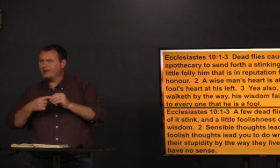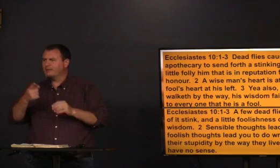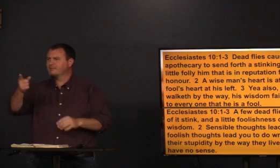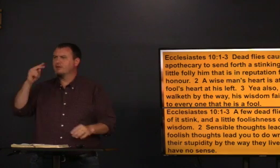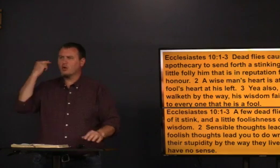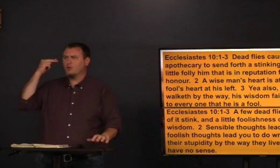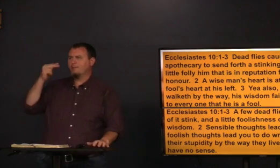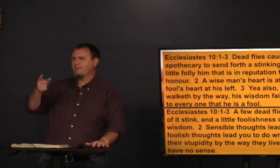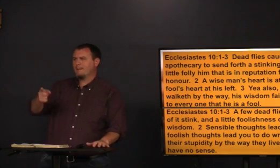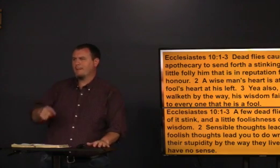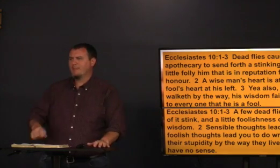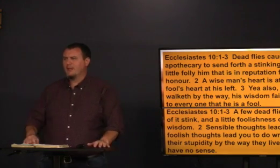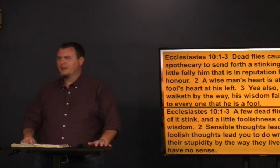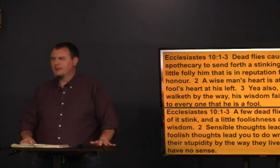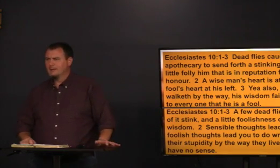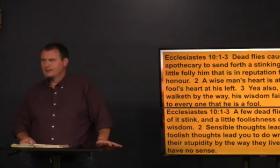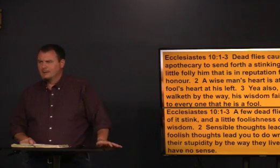about? Nicole?